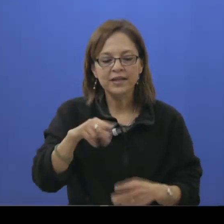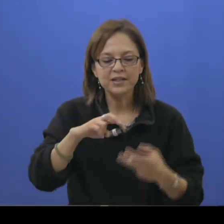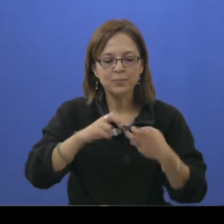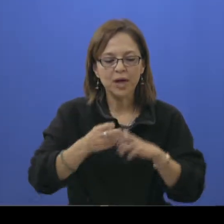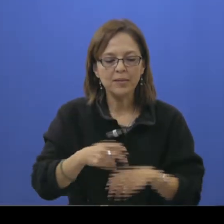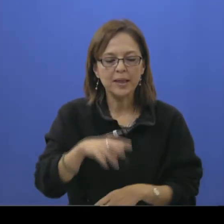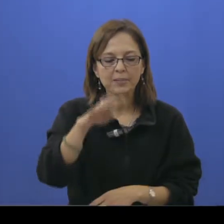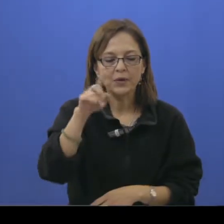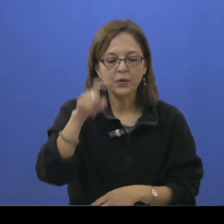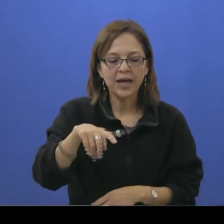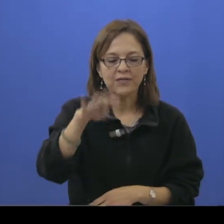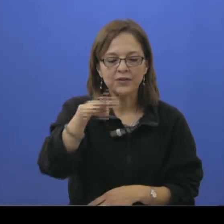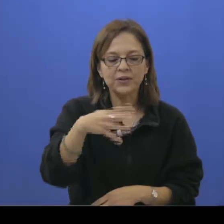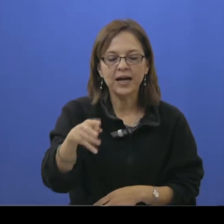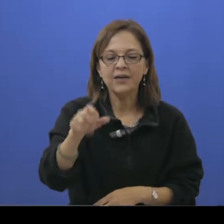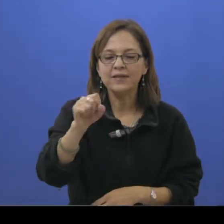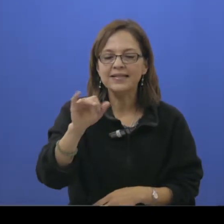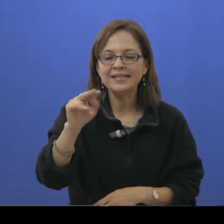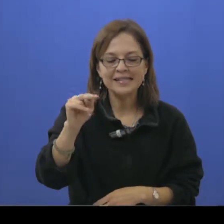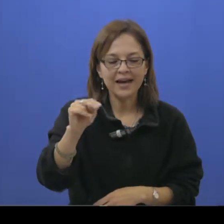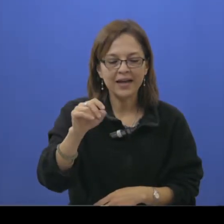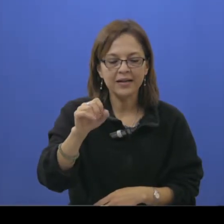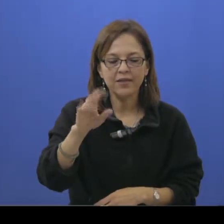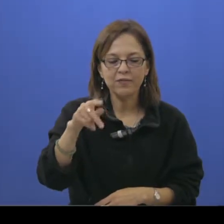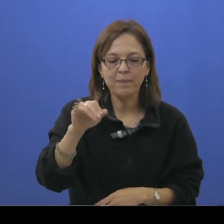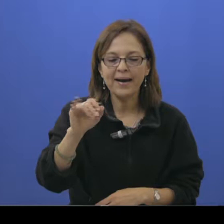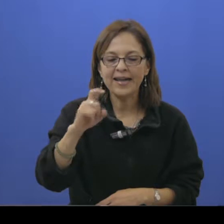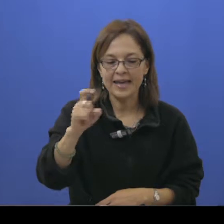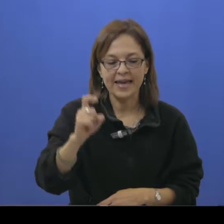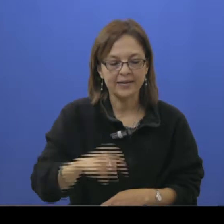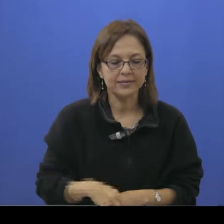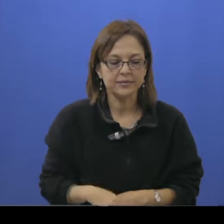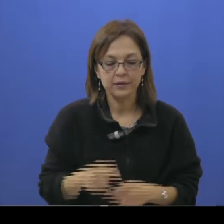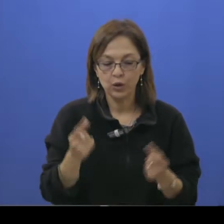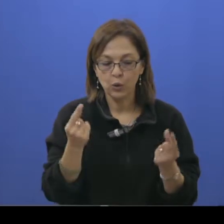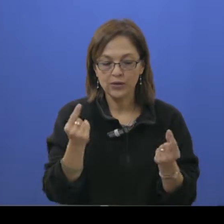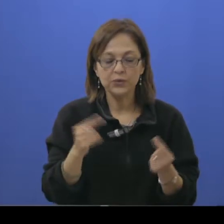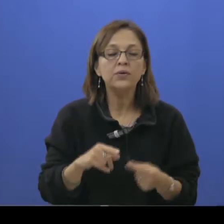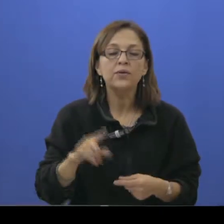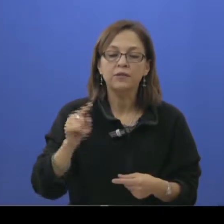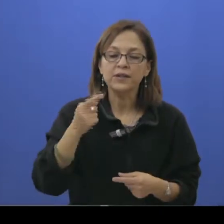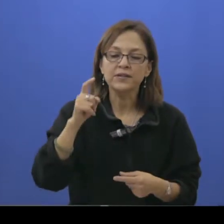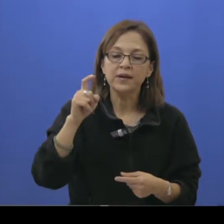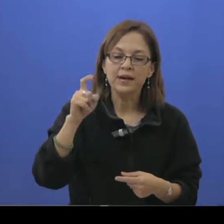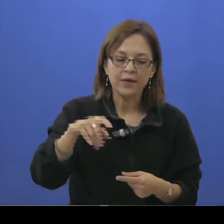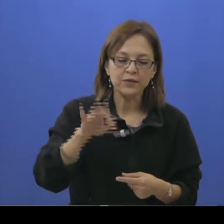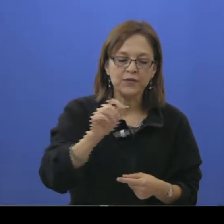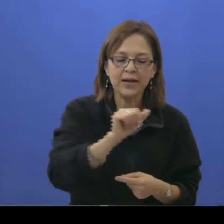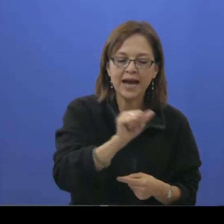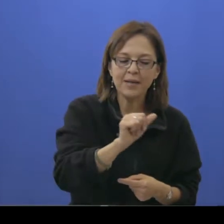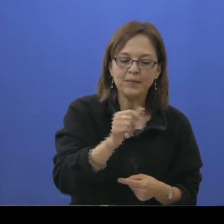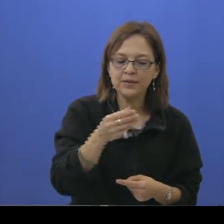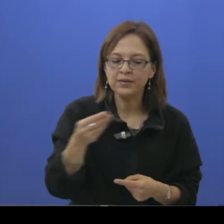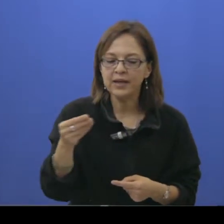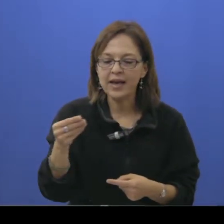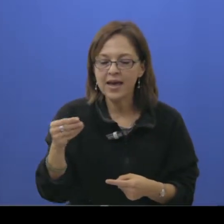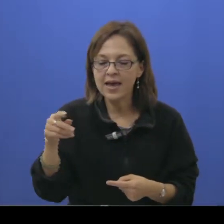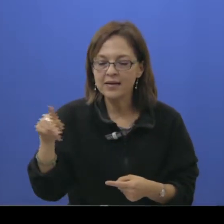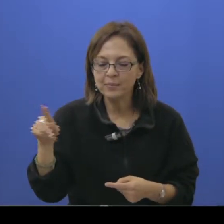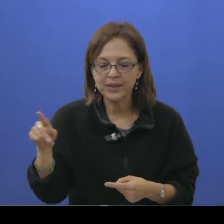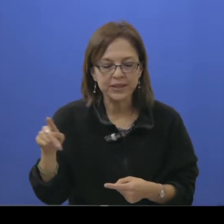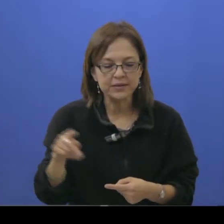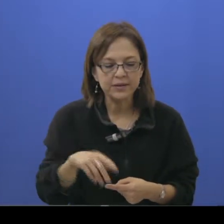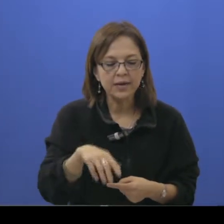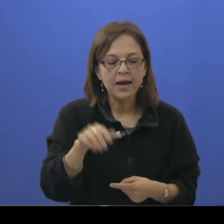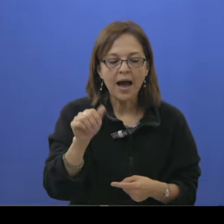For this problem, you have to graph sine of pi x. What you do? First, you have to find amplitude